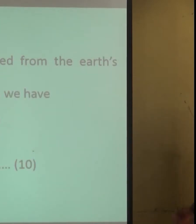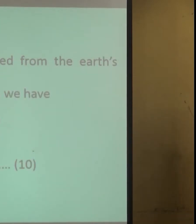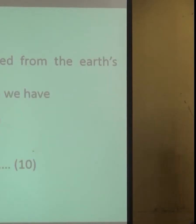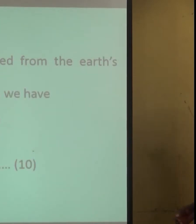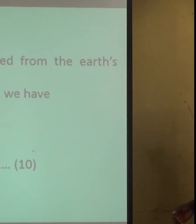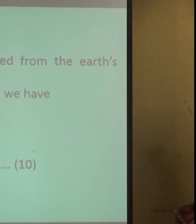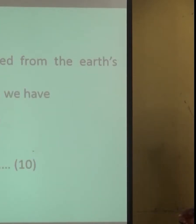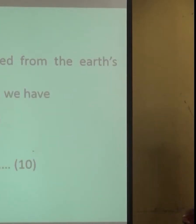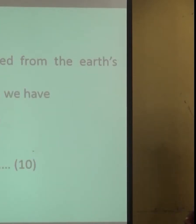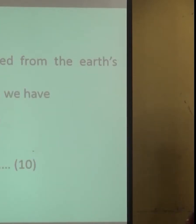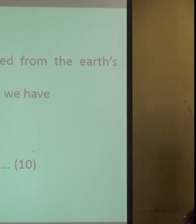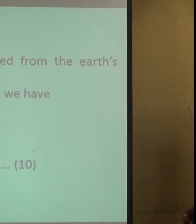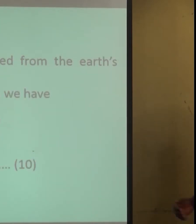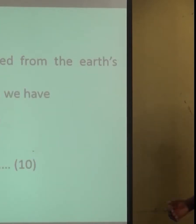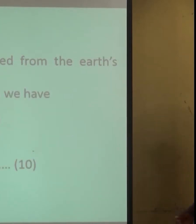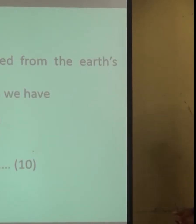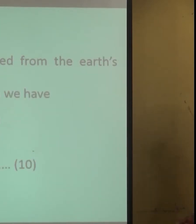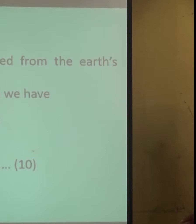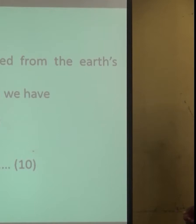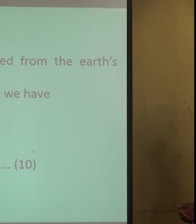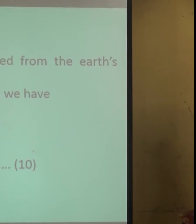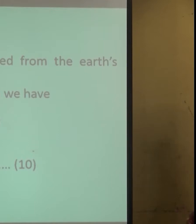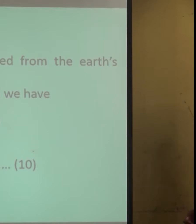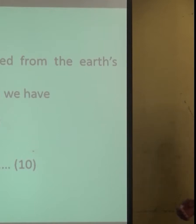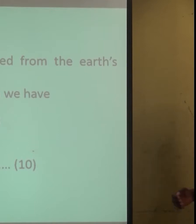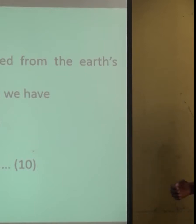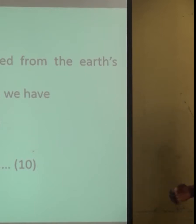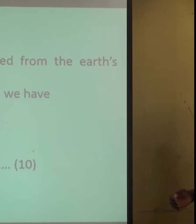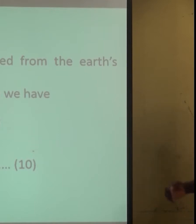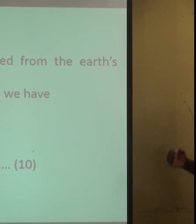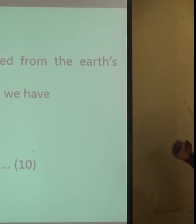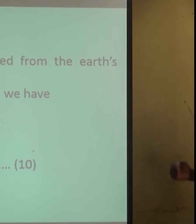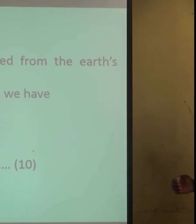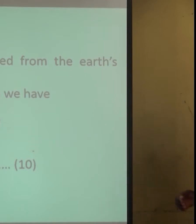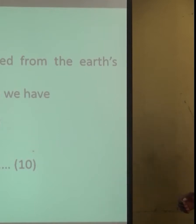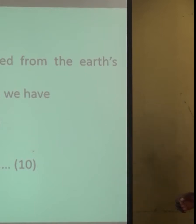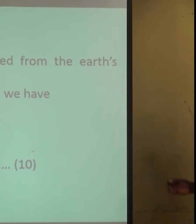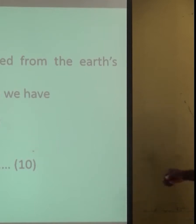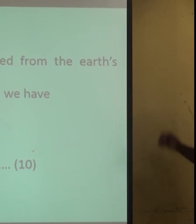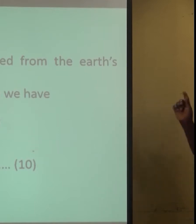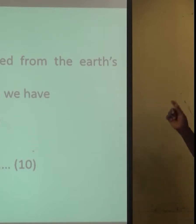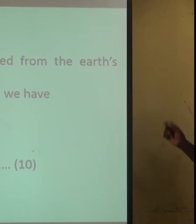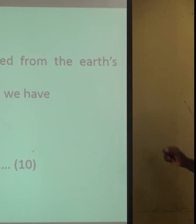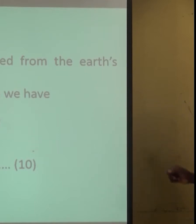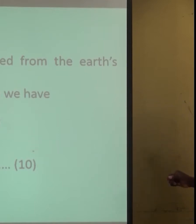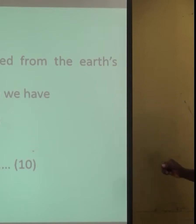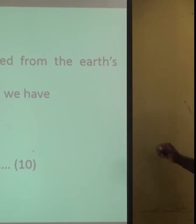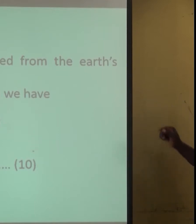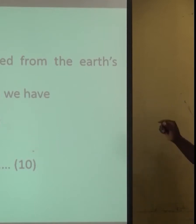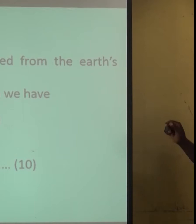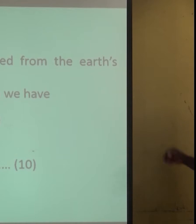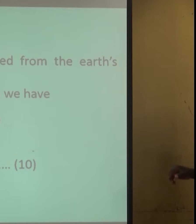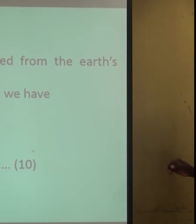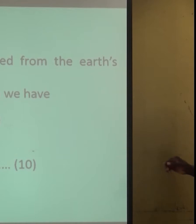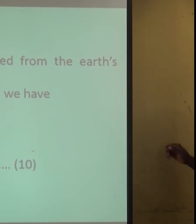Now, to find VE, we take square root on both sides, and we have V subscript E to be equals to square root of